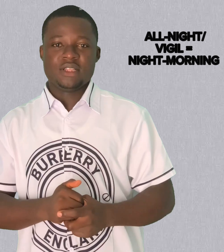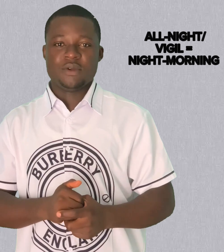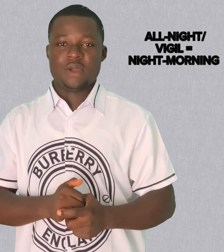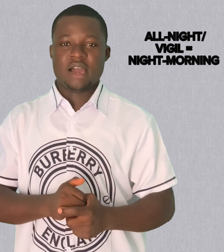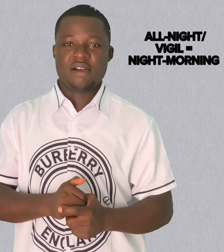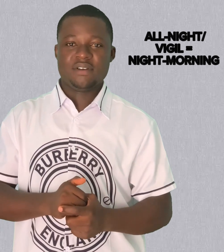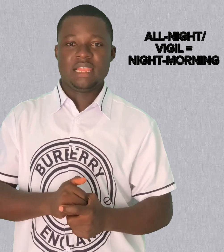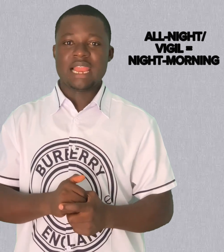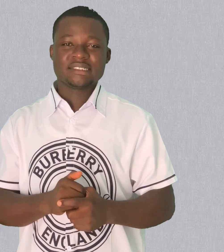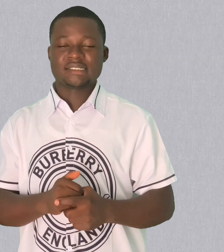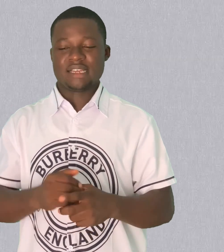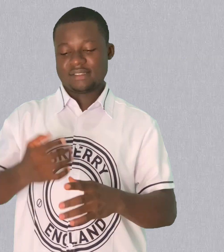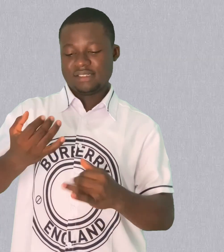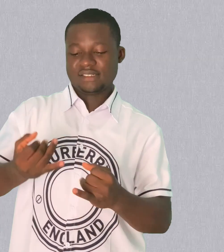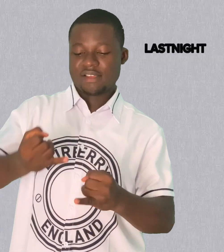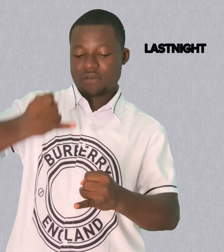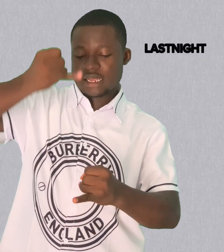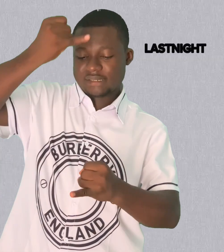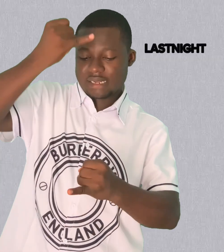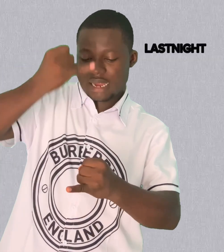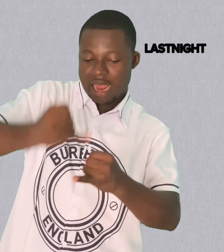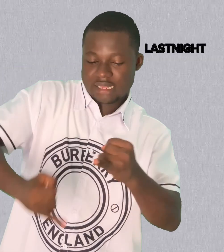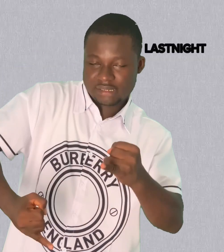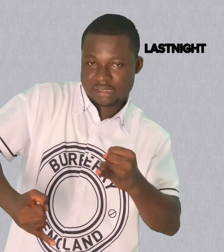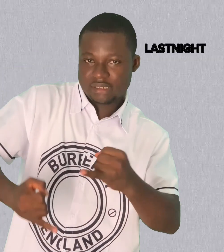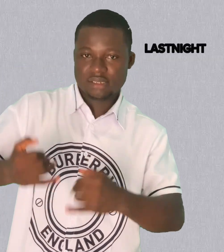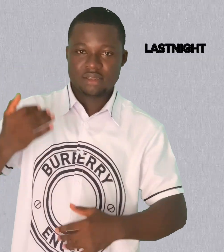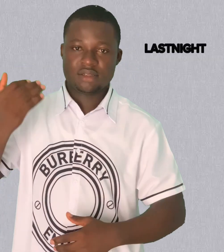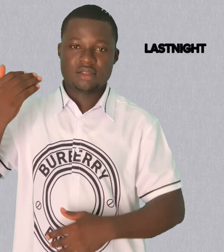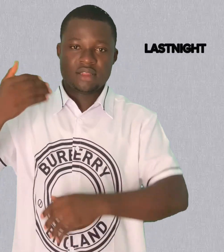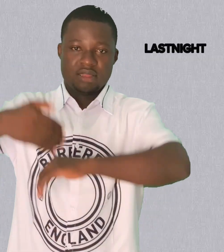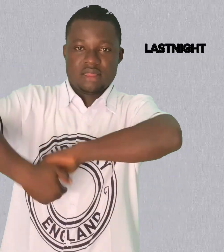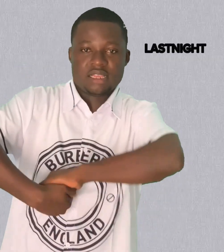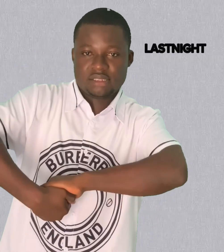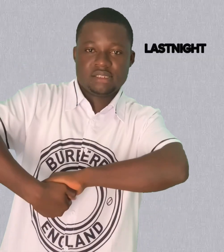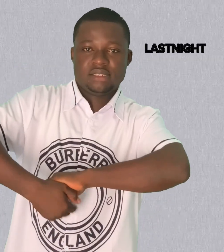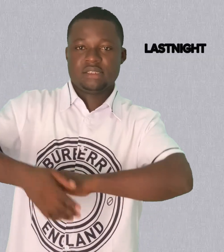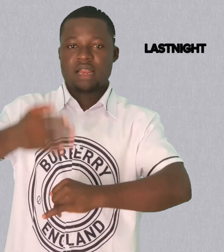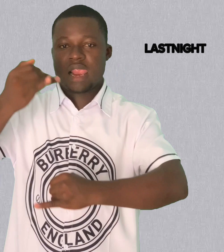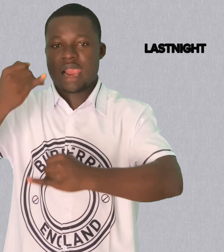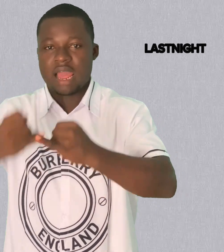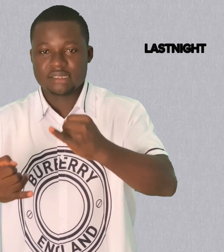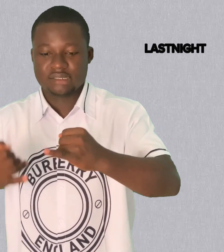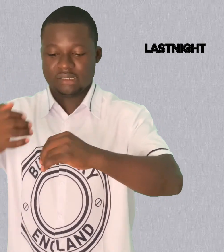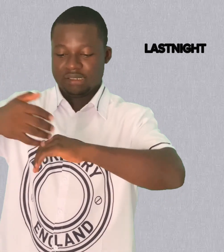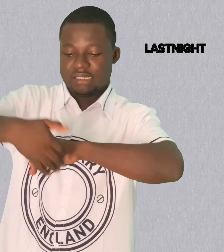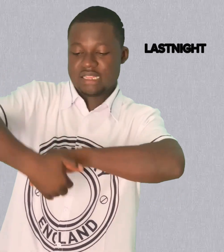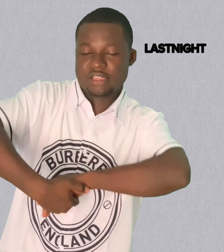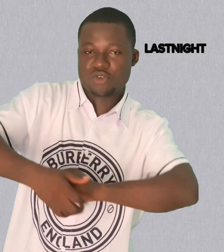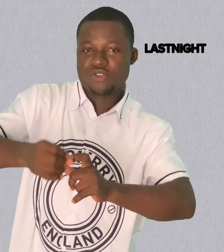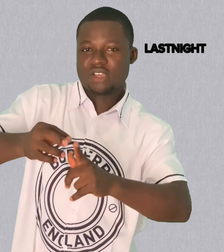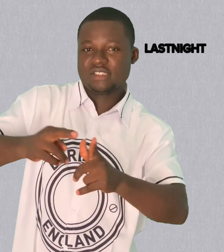Then we have last night. This is a sign for last. Last night. Last night, or you can